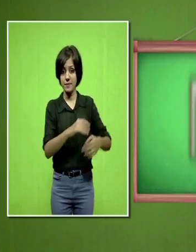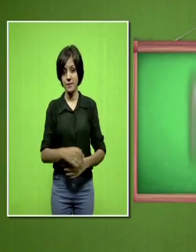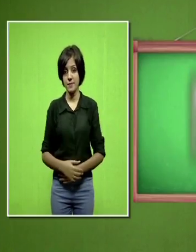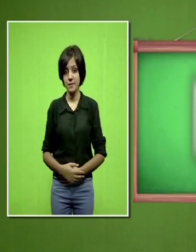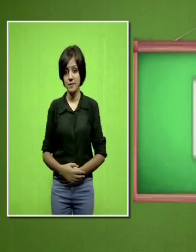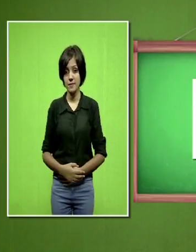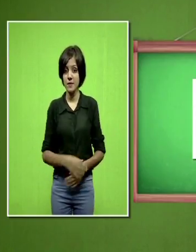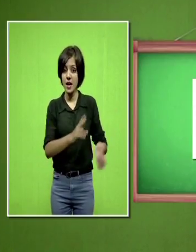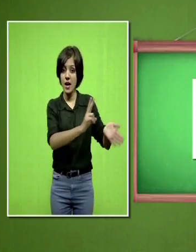N,